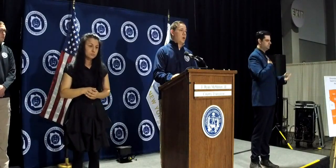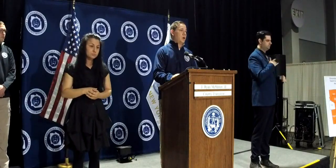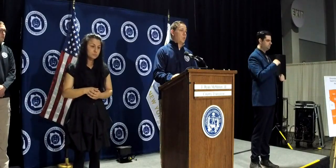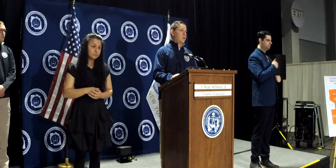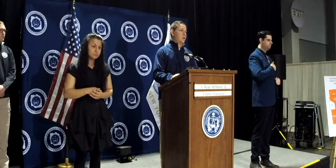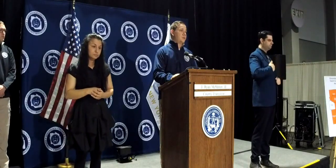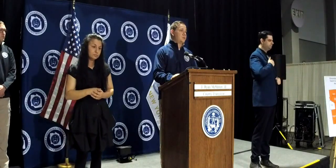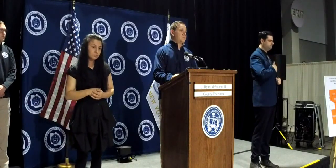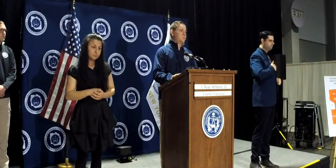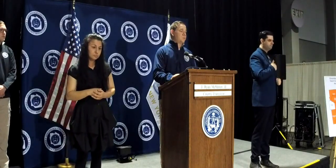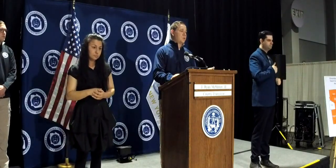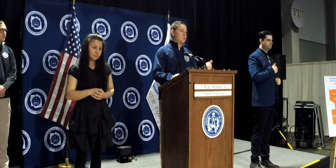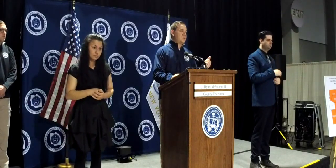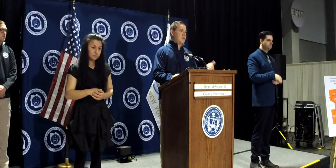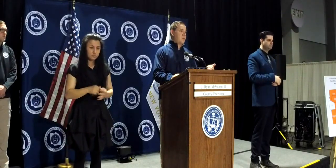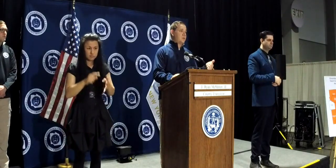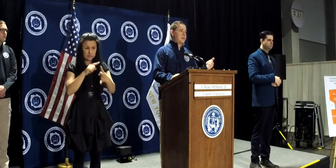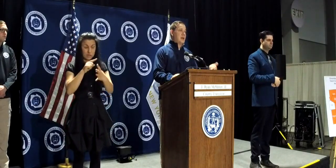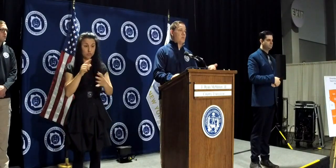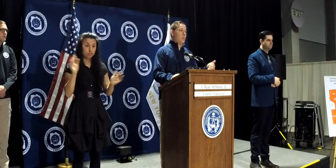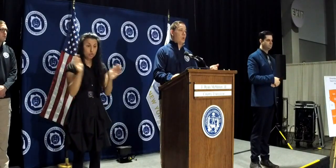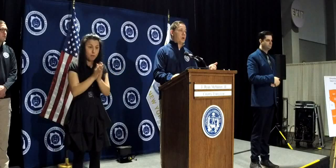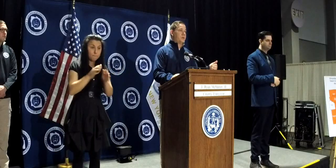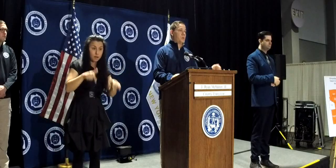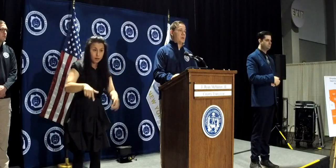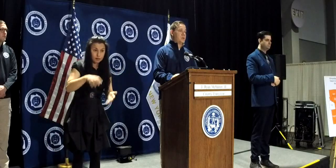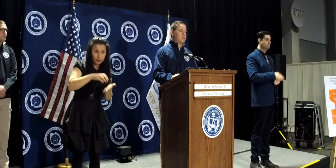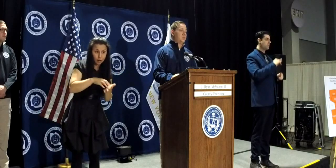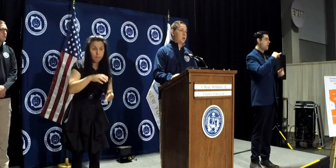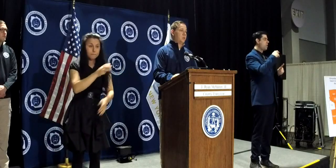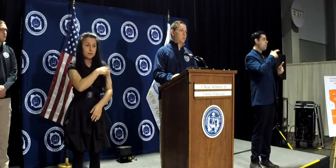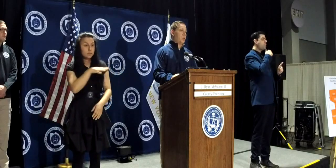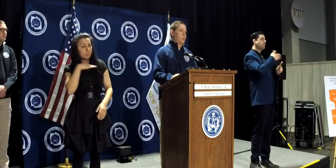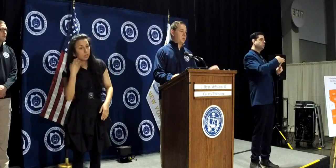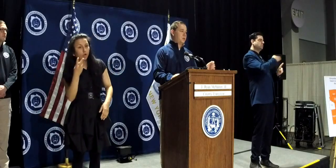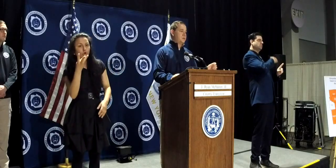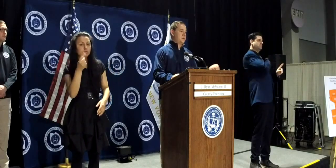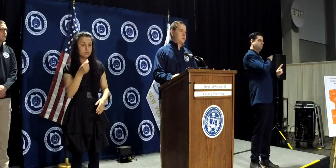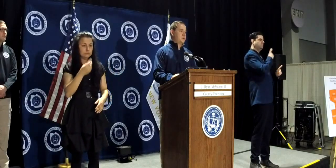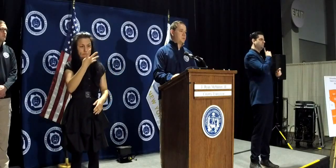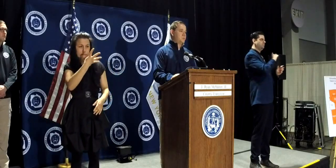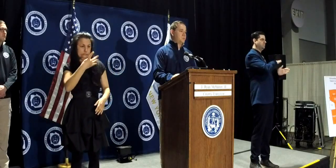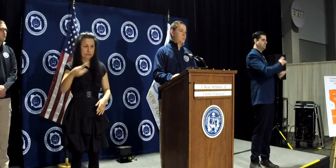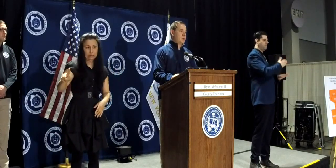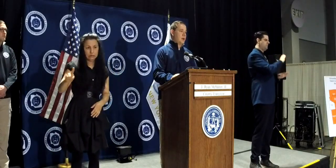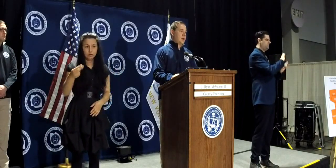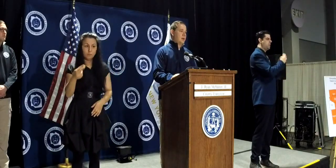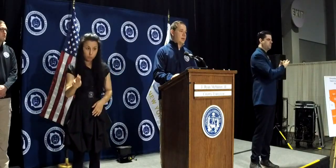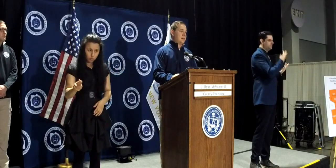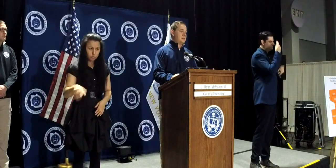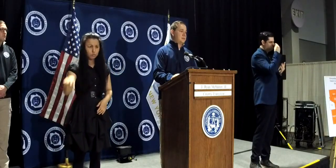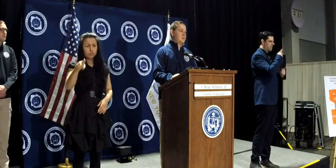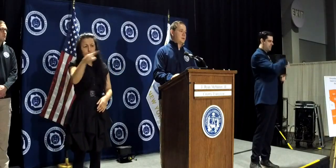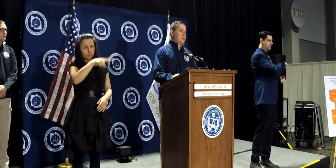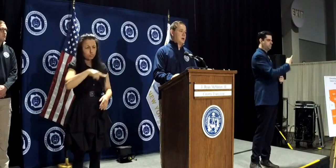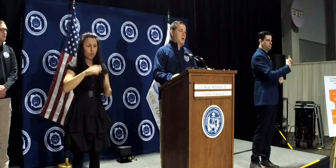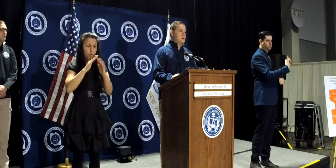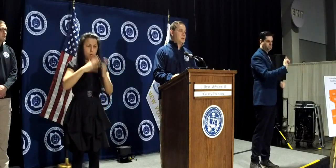are no longer with us. These families can't mourn the way they should be able to mourn because of this. And